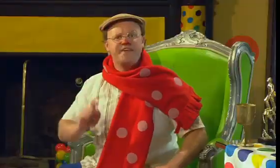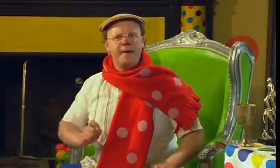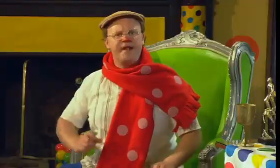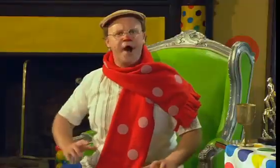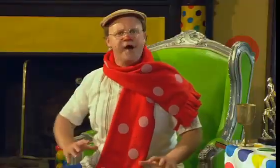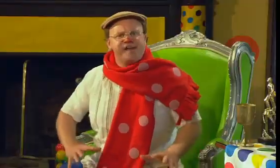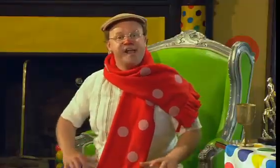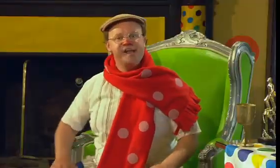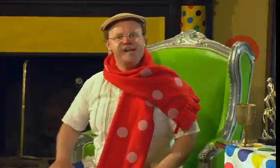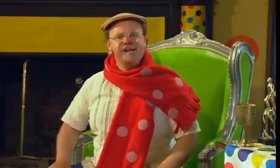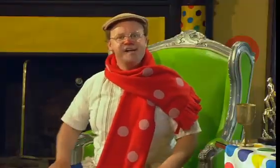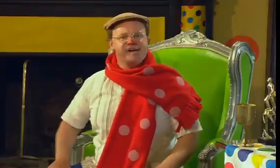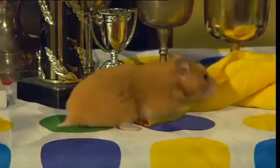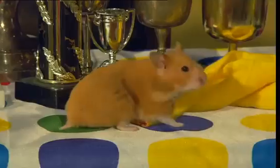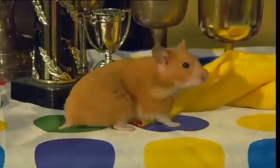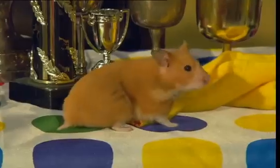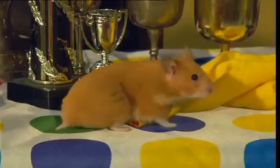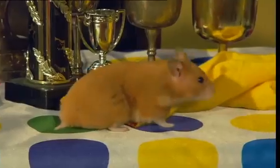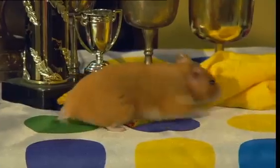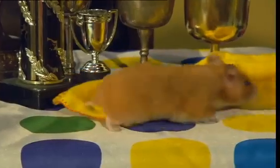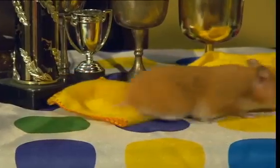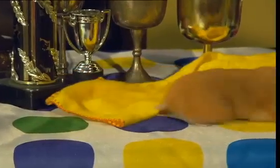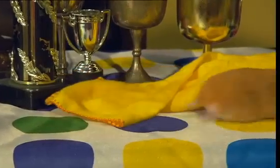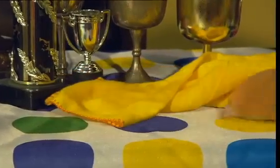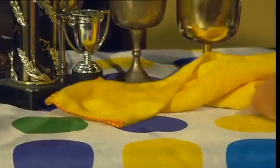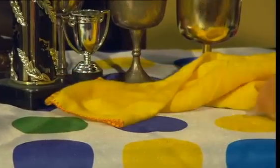going on? Don't worry, Grandad Tumble.